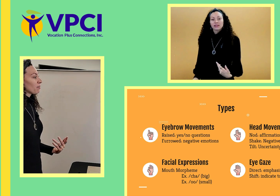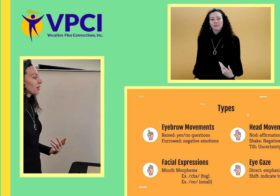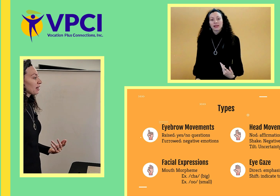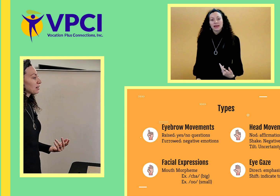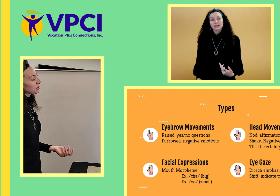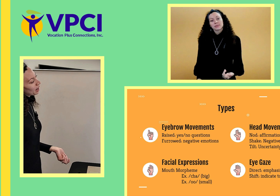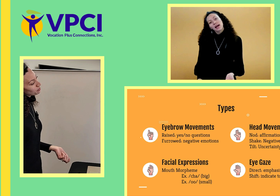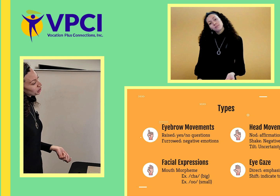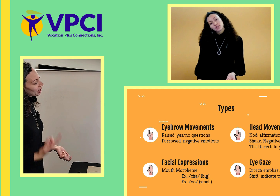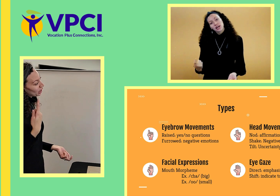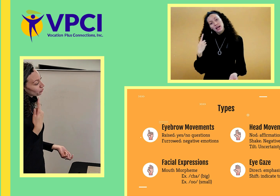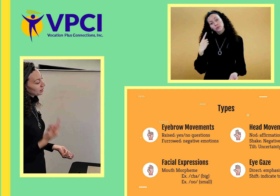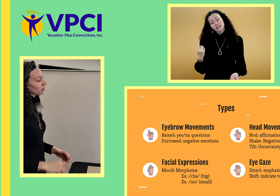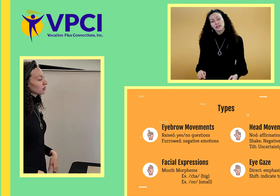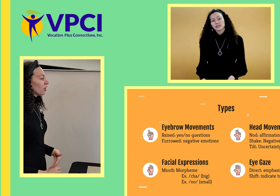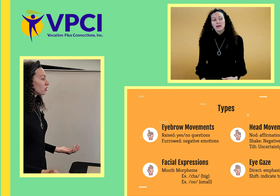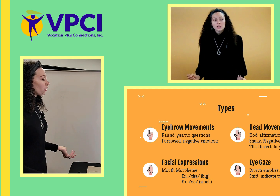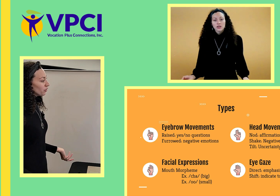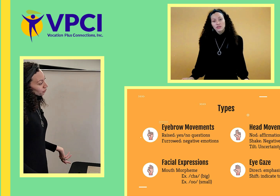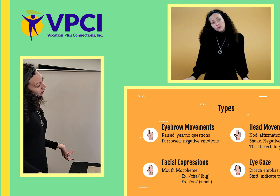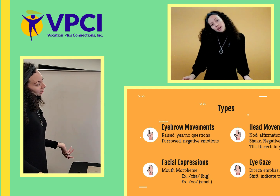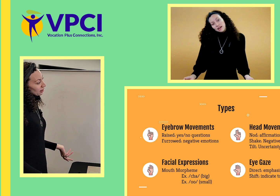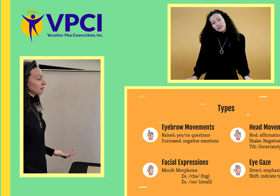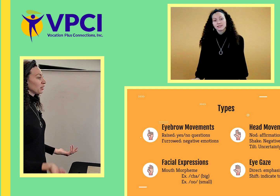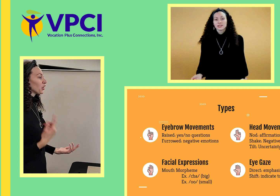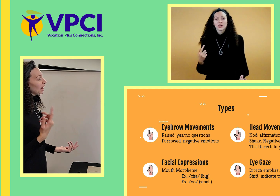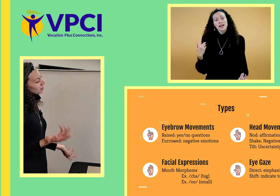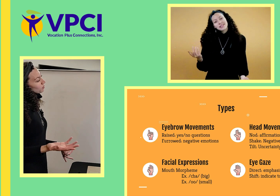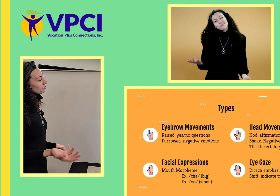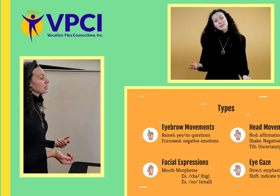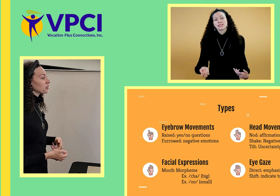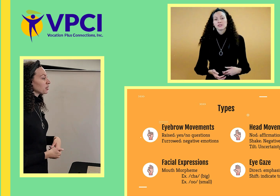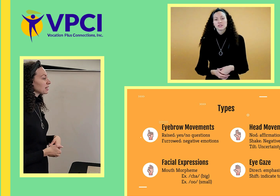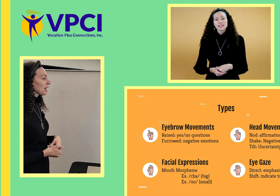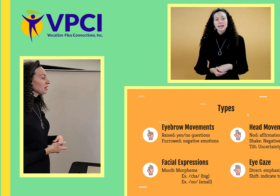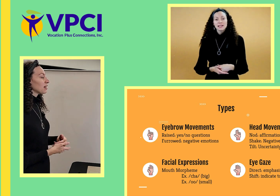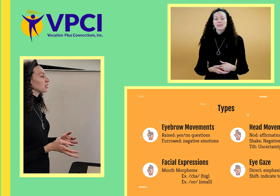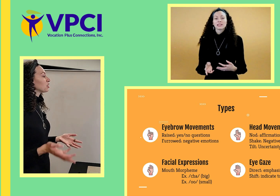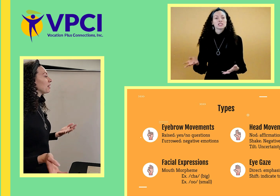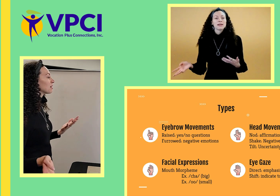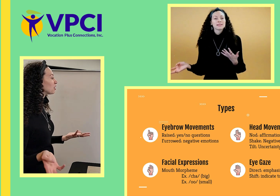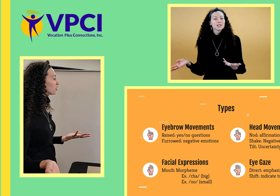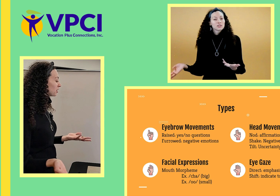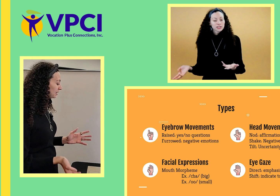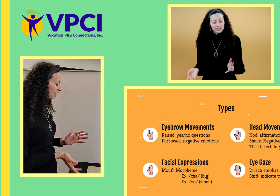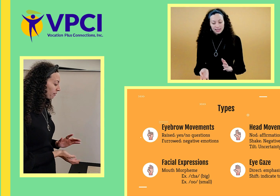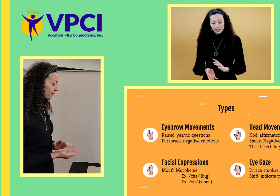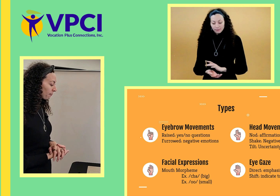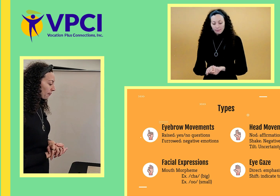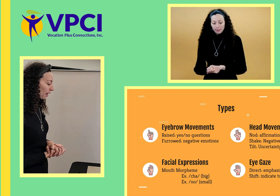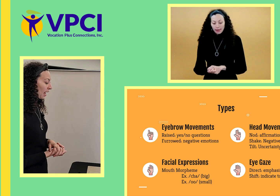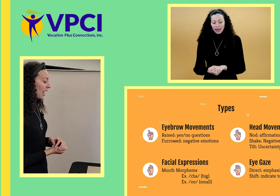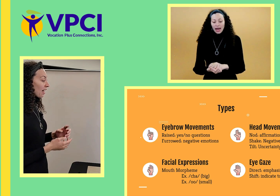about something, sometimes your head will tilt. So if you shrug, your head sometimes tilts to the side, so that just means